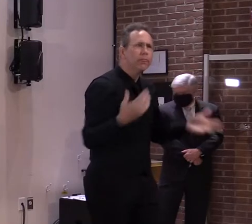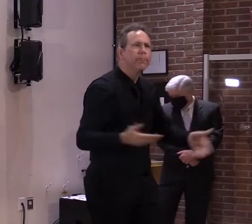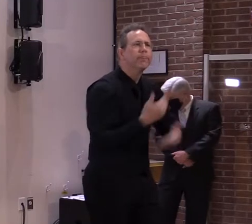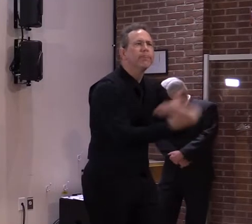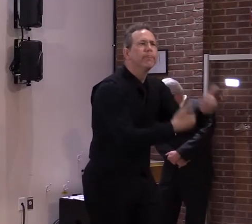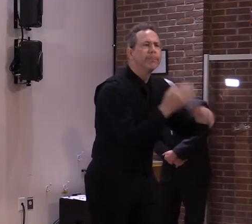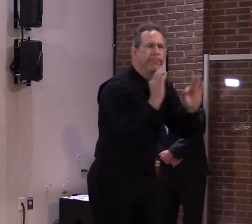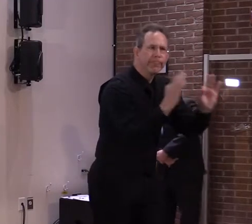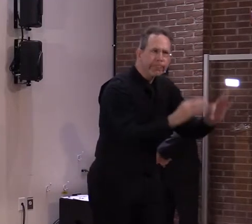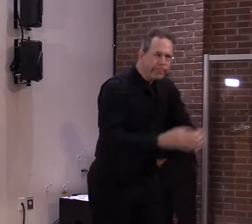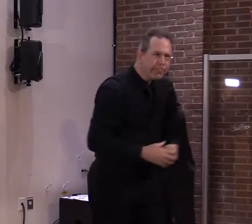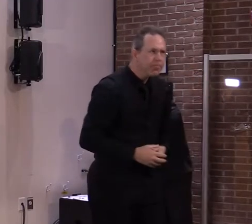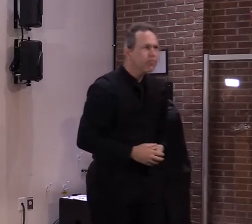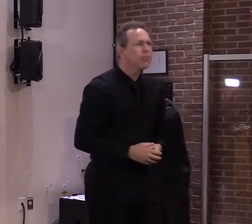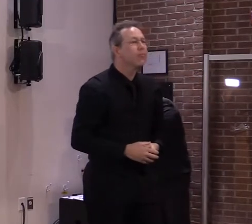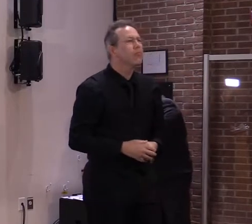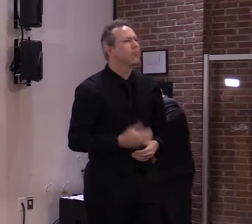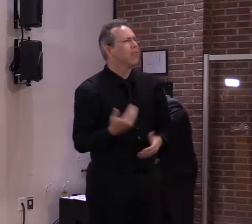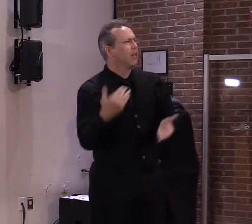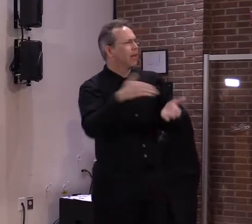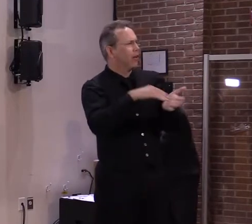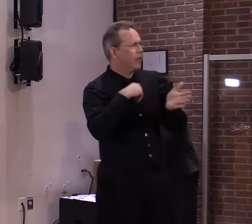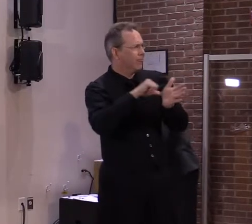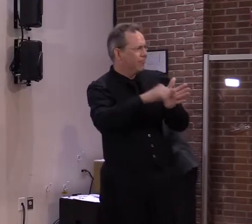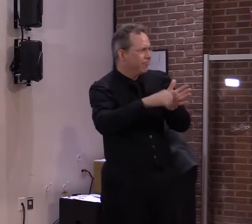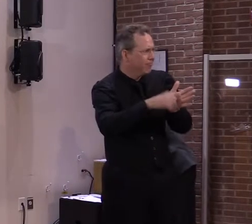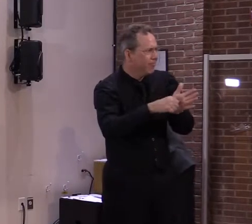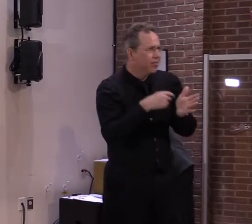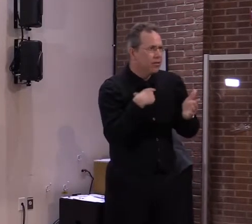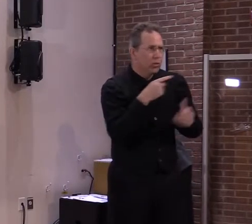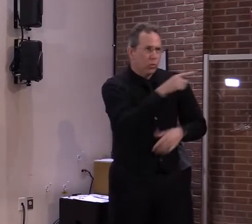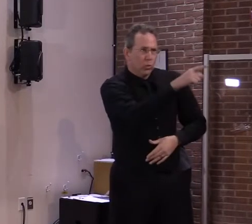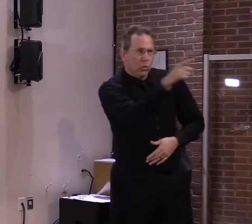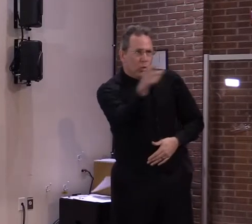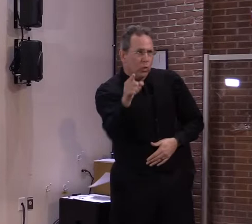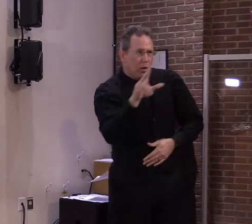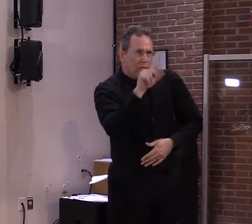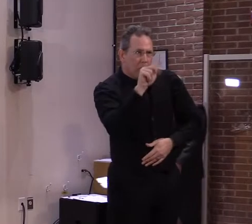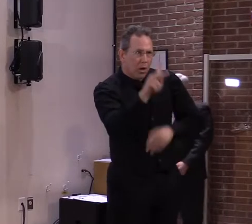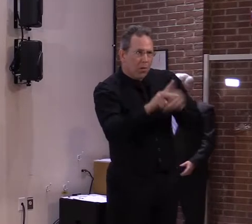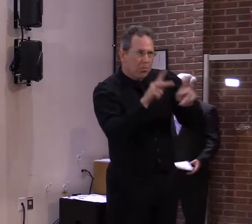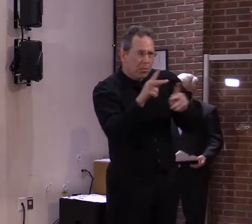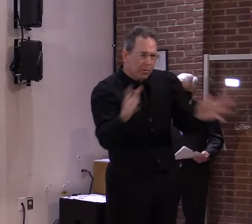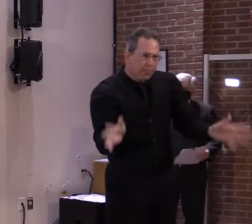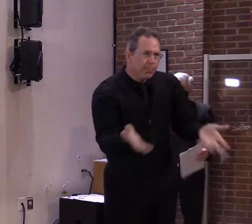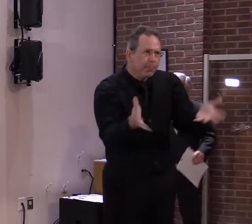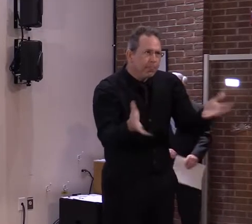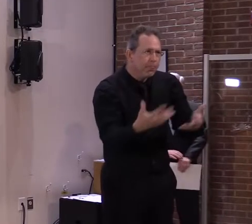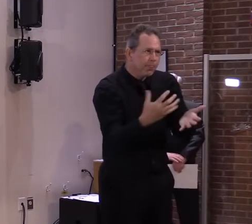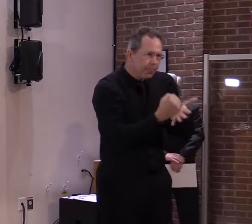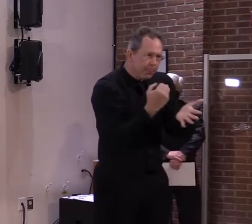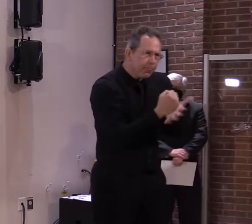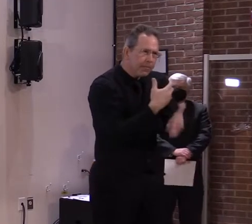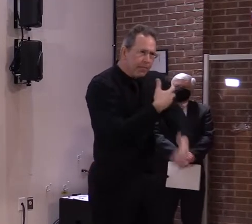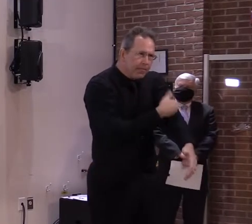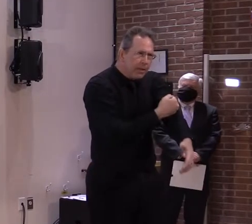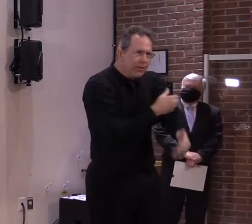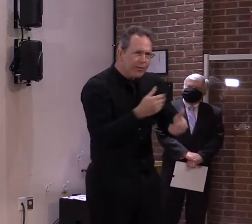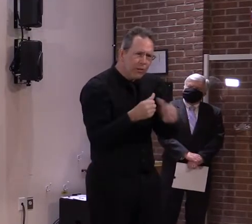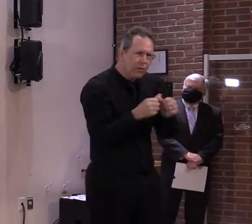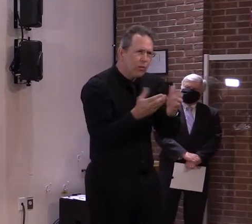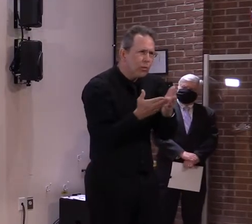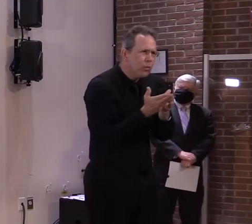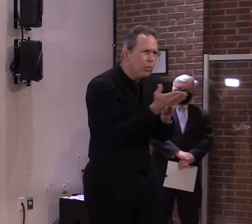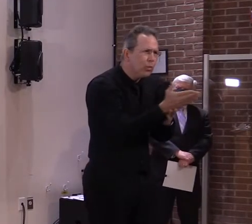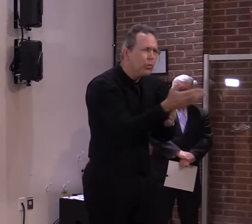again, we need you to get vaccinated in order to move down this path. And as a reminder, within